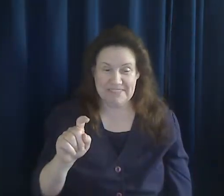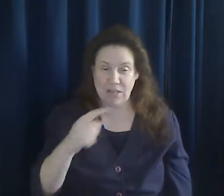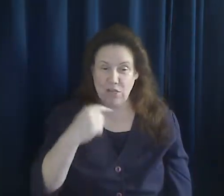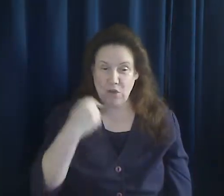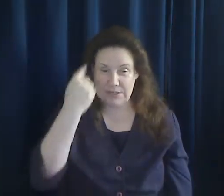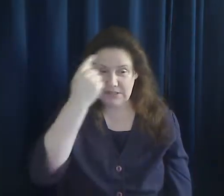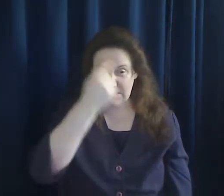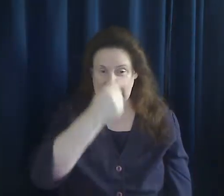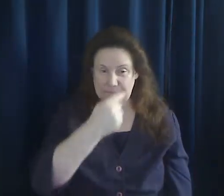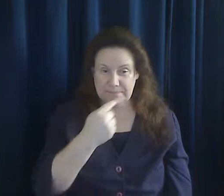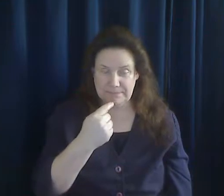Looks.